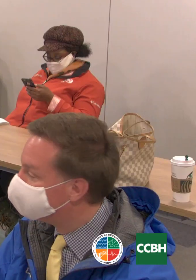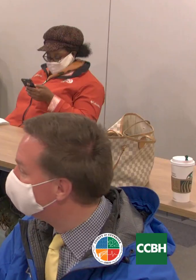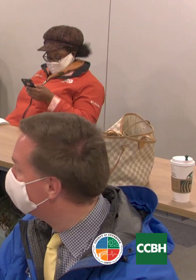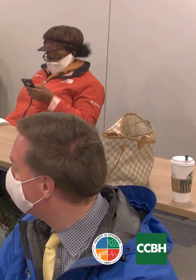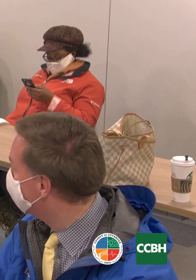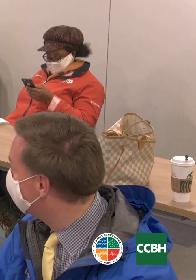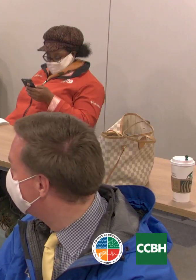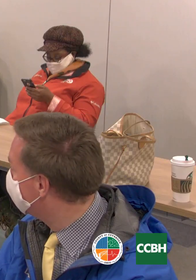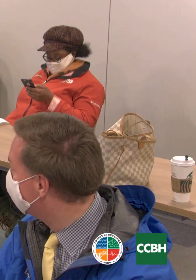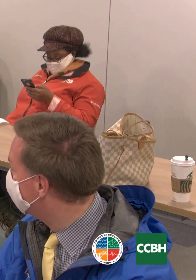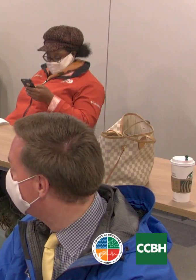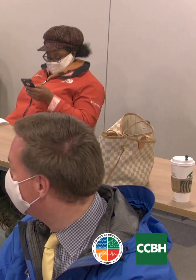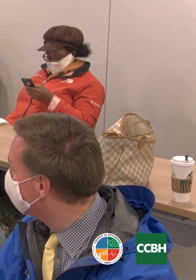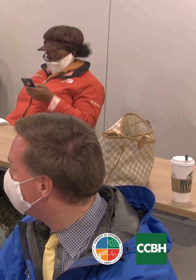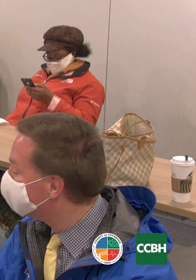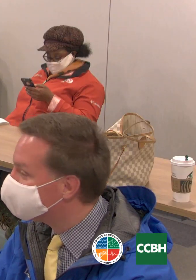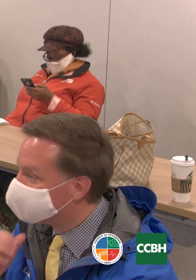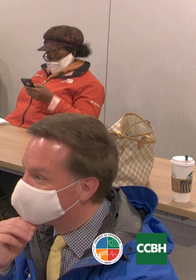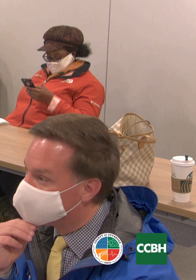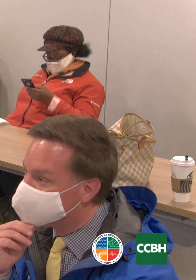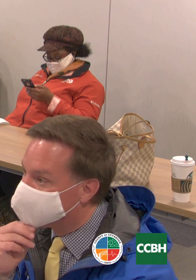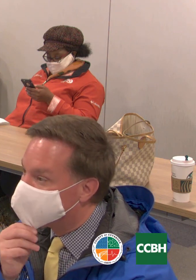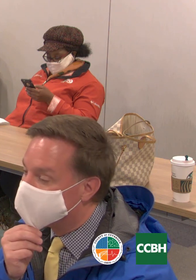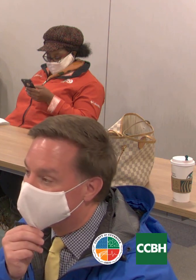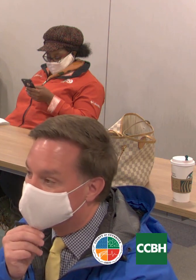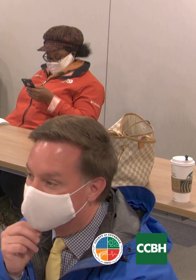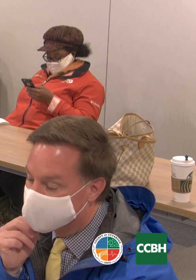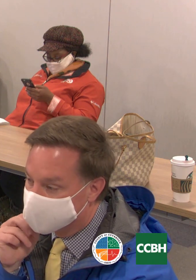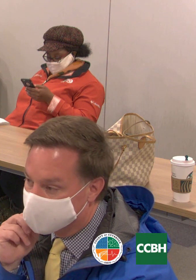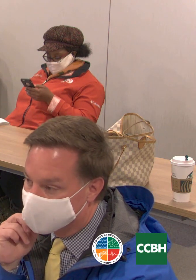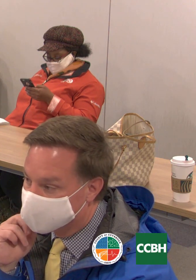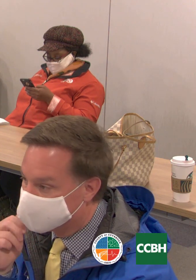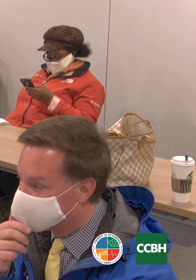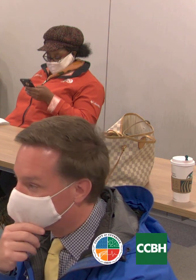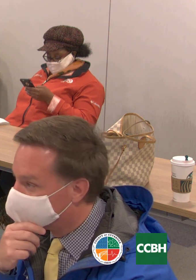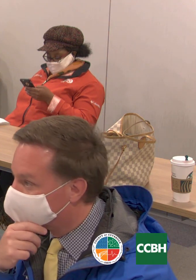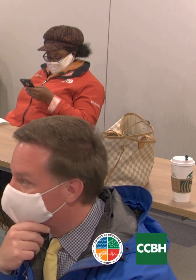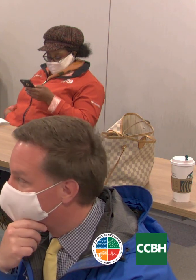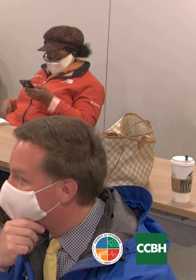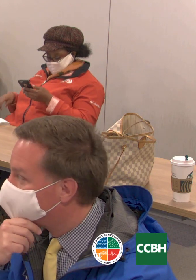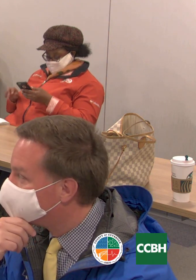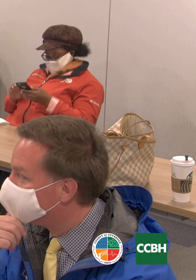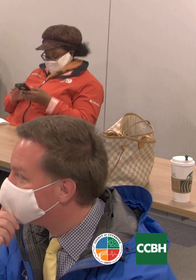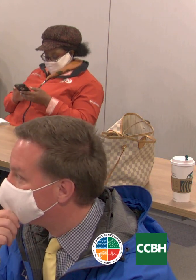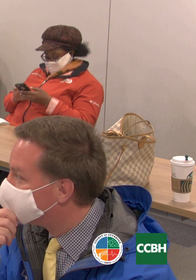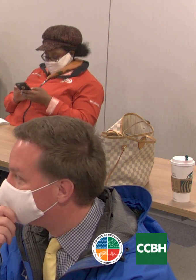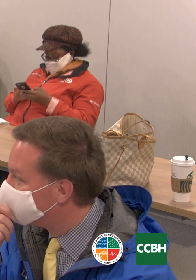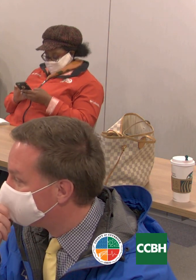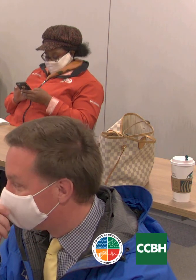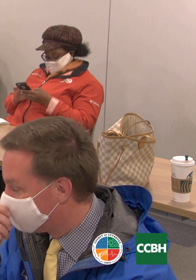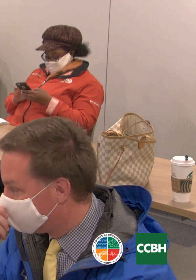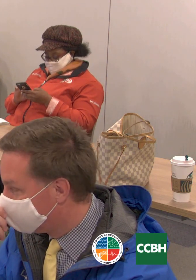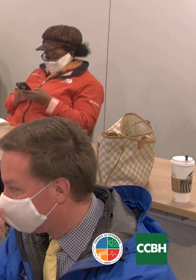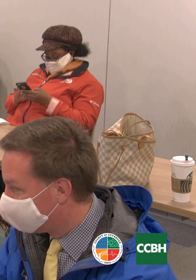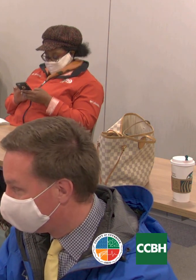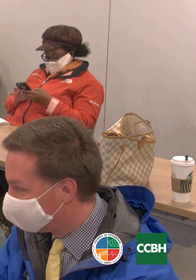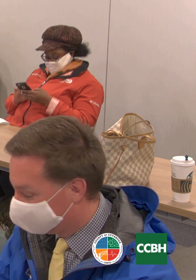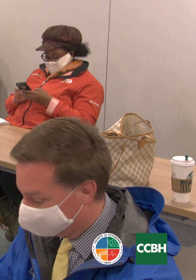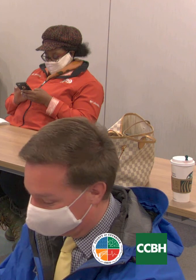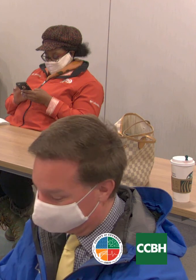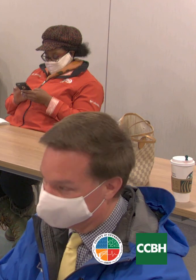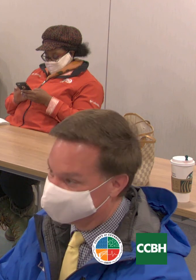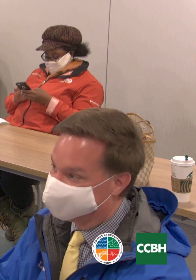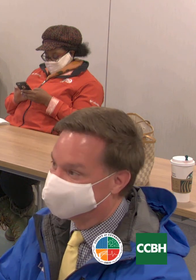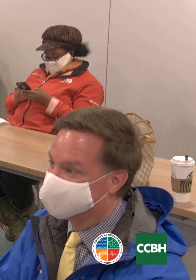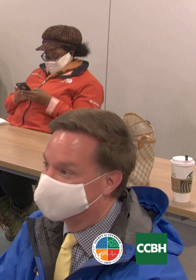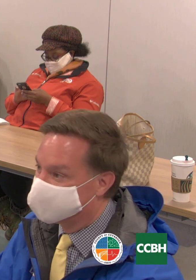And I'm also wondering, I guess, a little bit about how you'll do work to identify where it needs to be